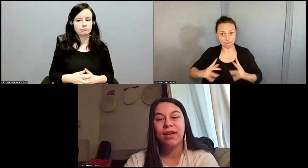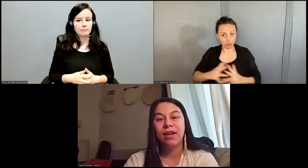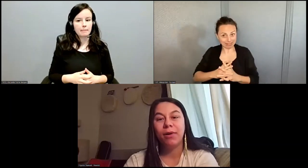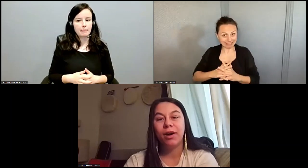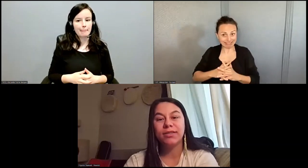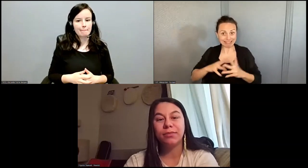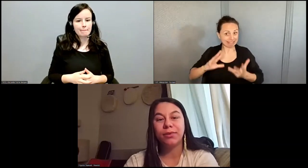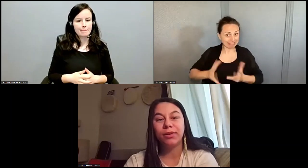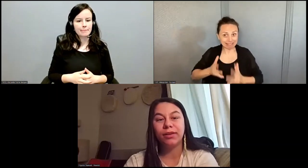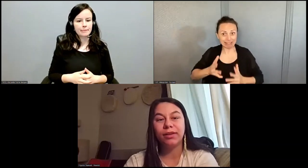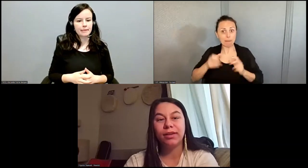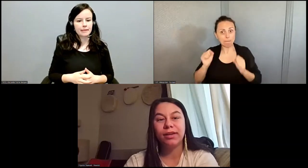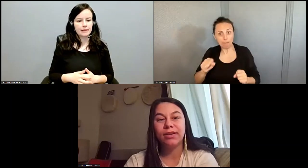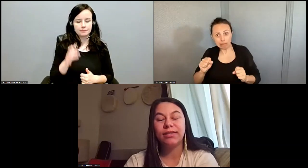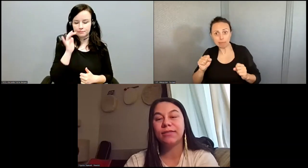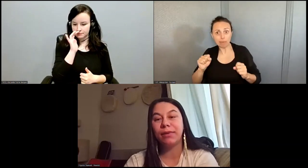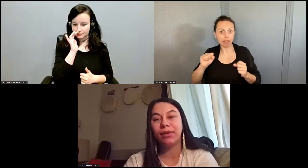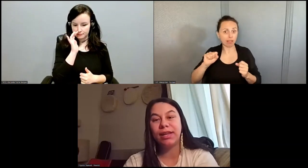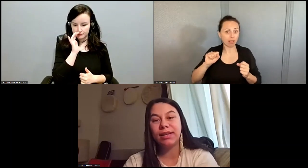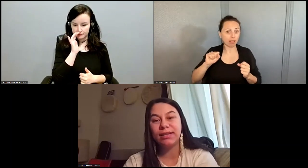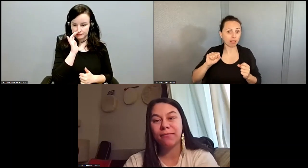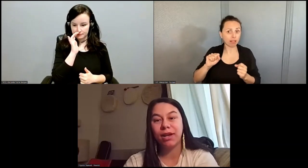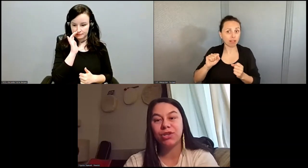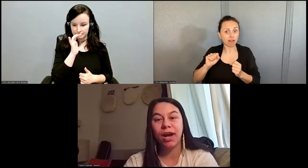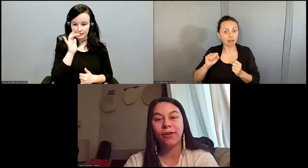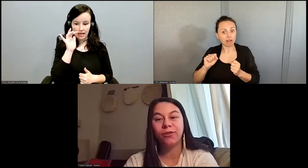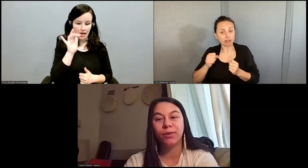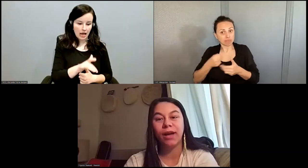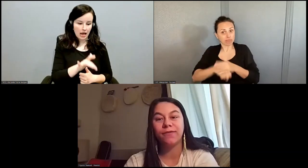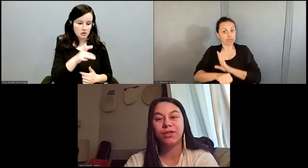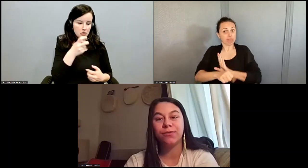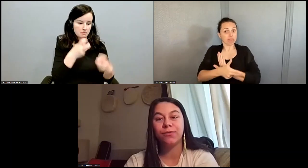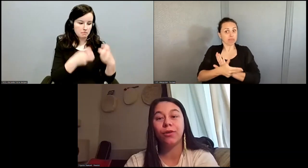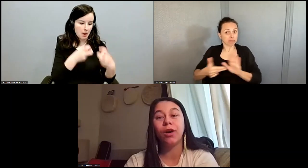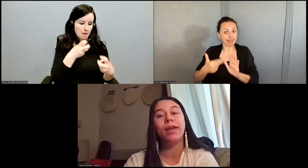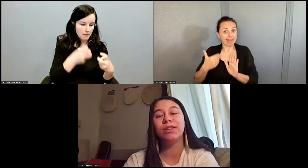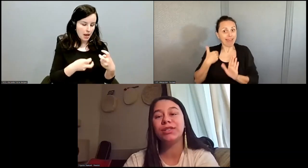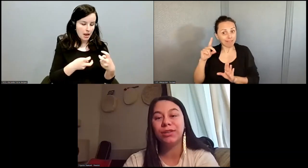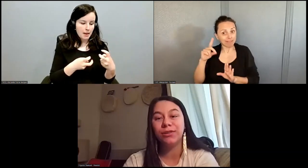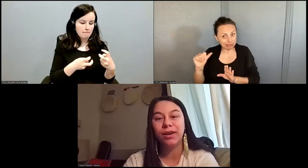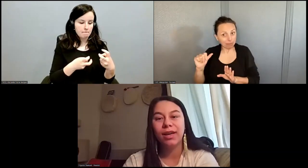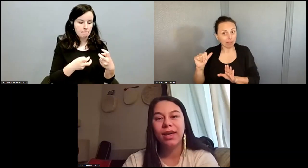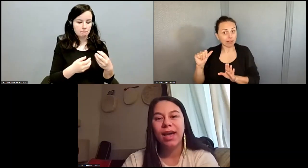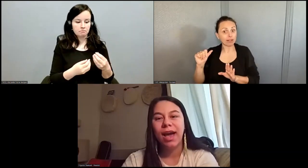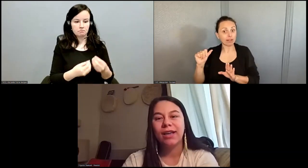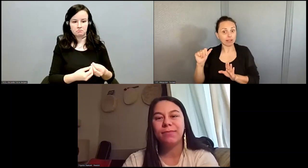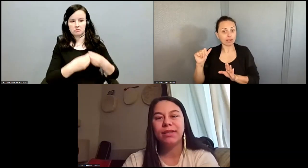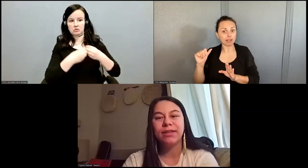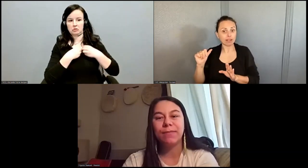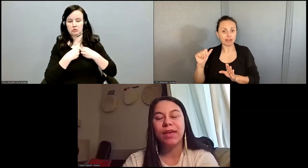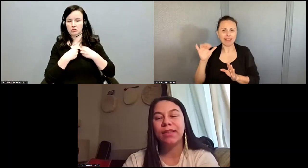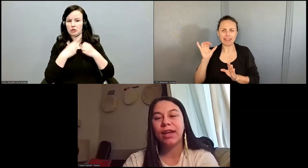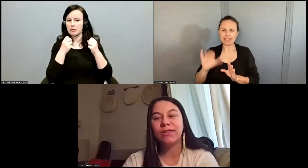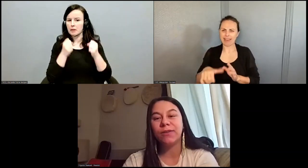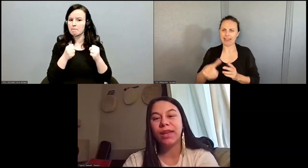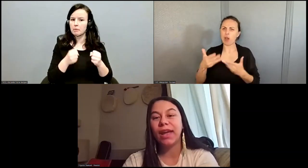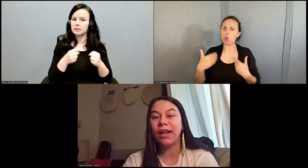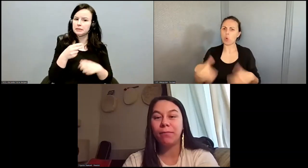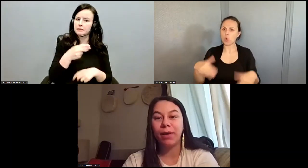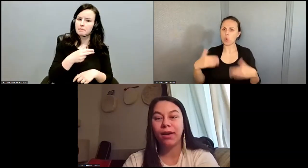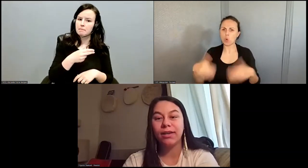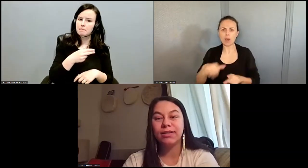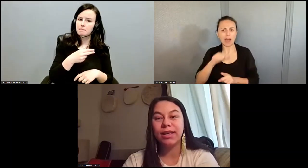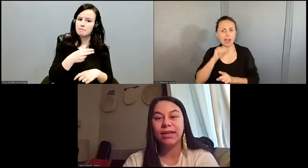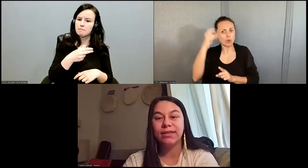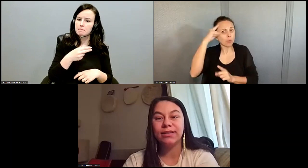these possible disabilities that my child will have to grow into has been something that I don't think